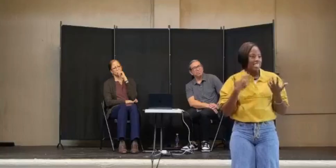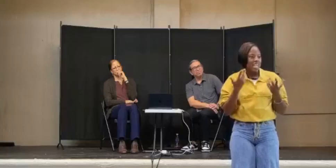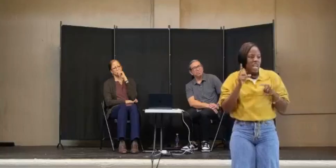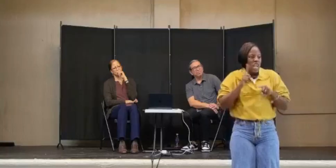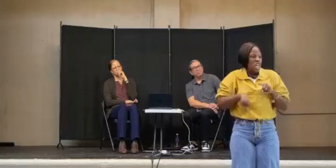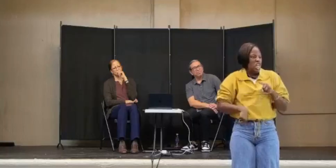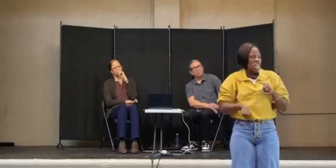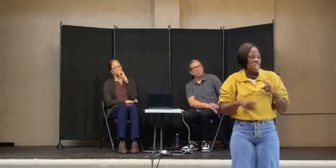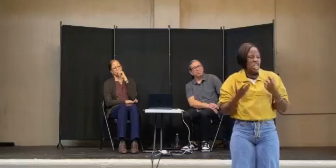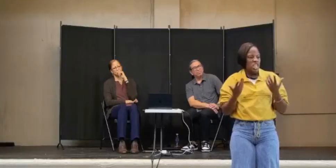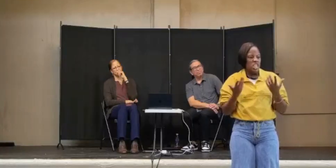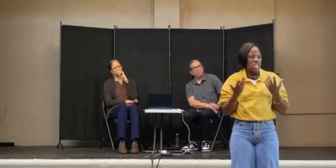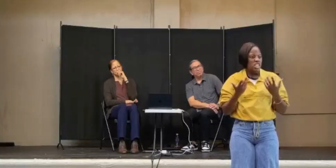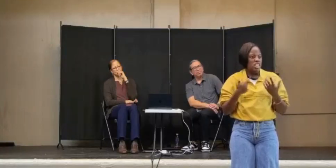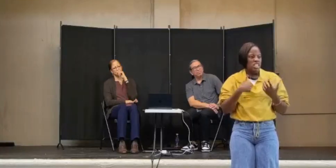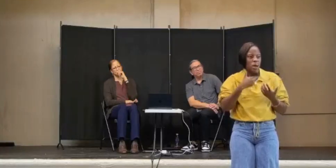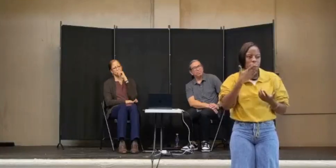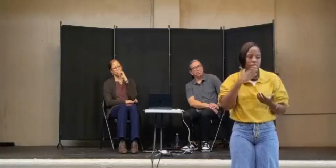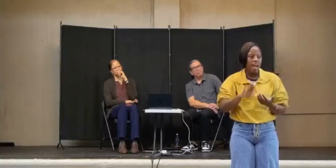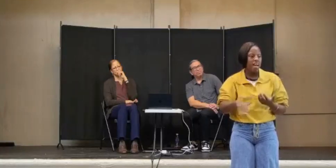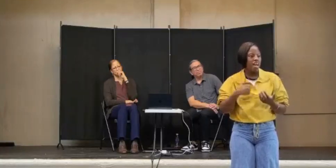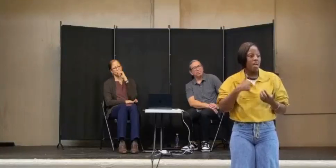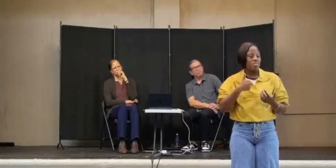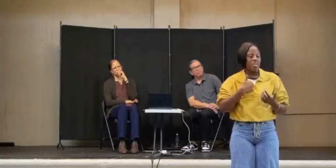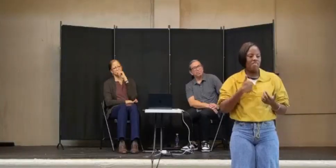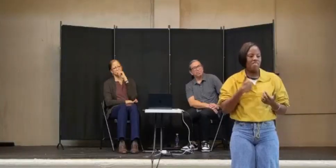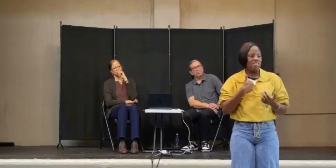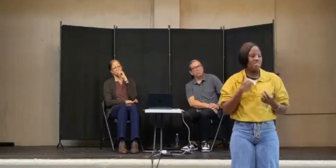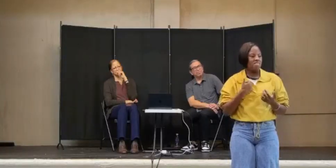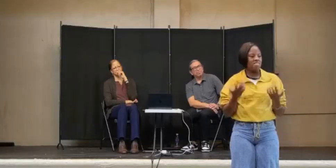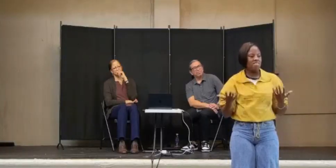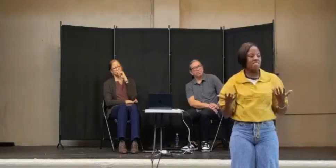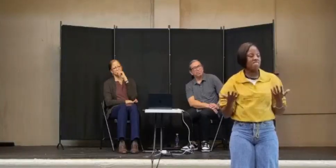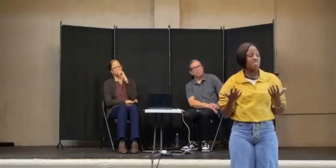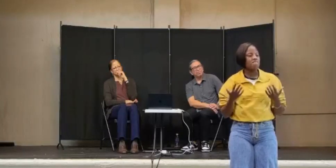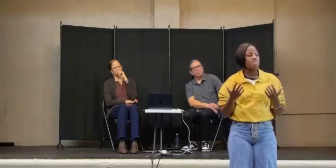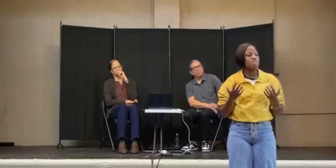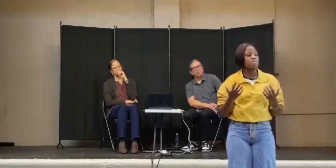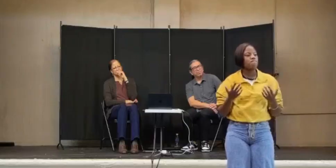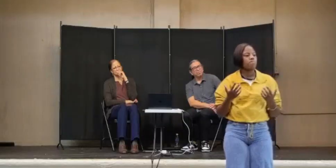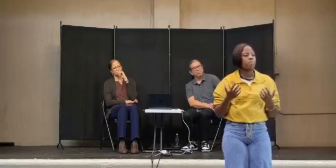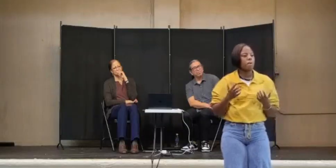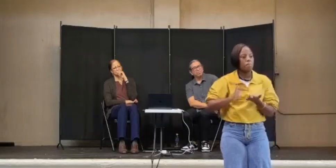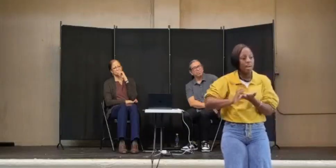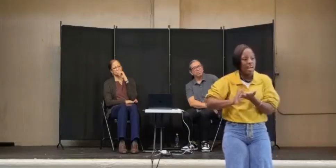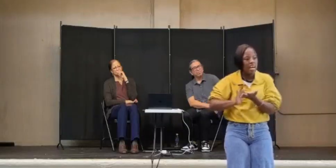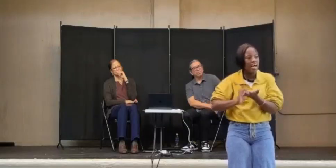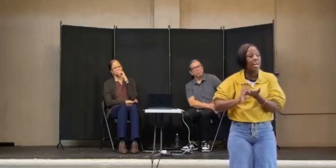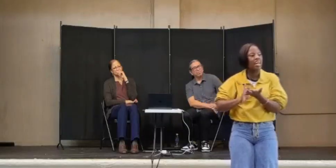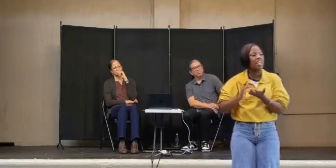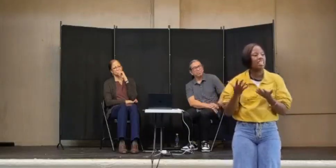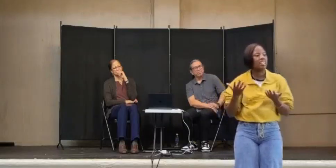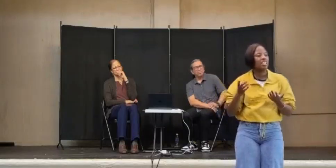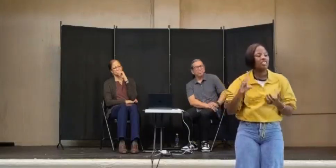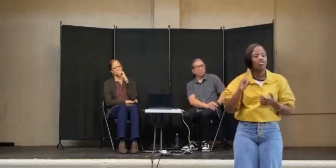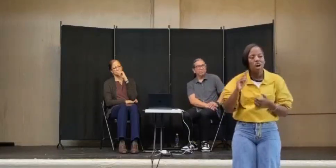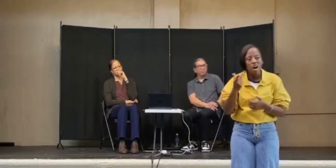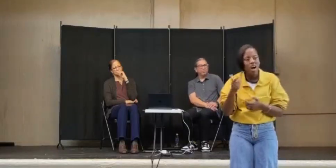back. Because I couldn't. I just was unable to pay back. And I was having a really bad time. It was a bad situation.